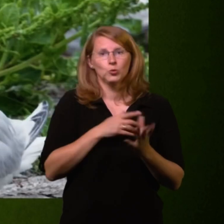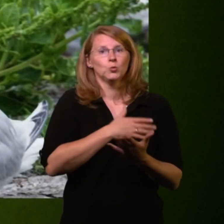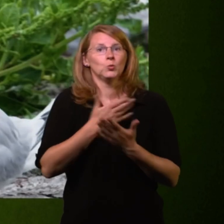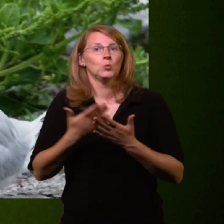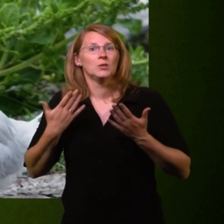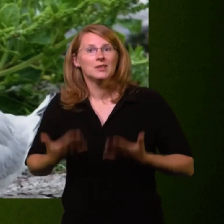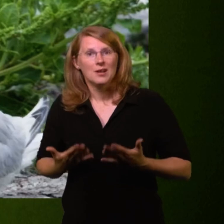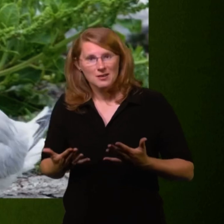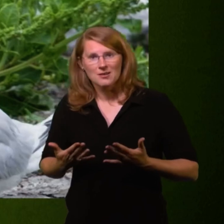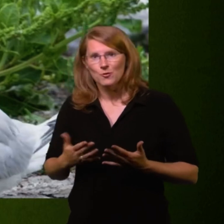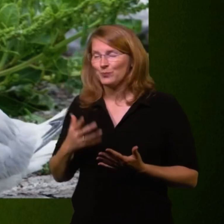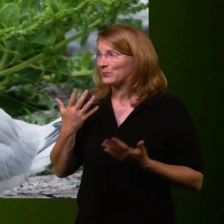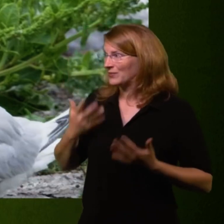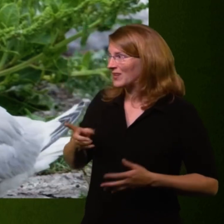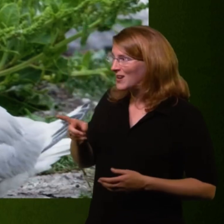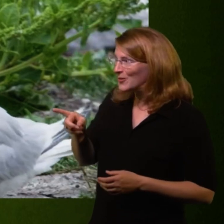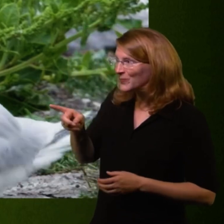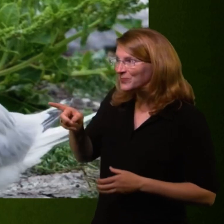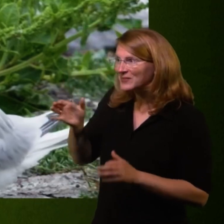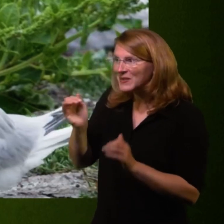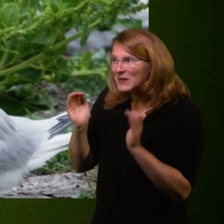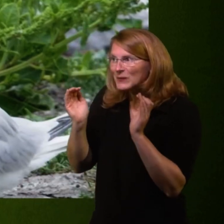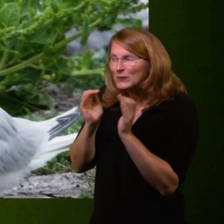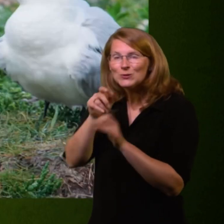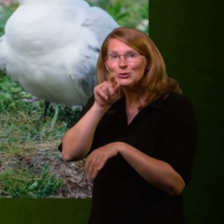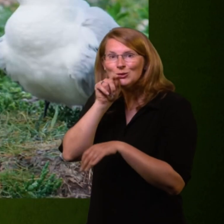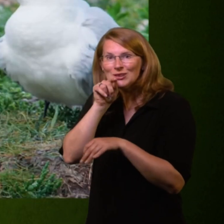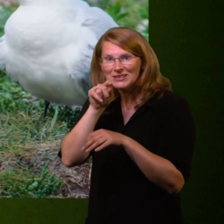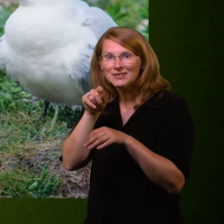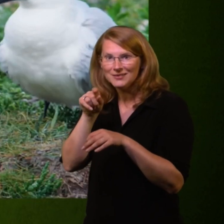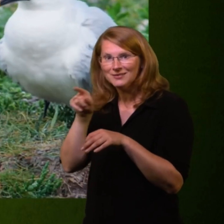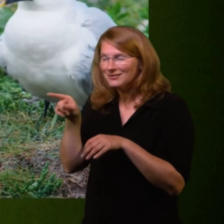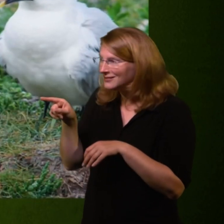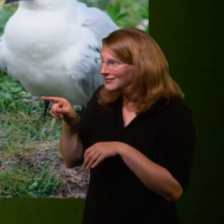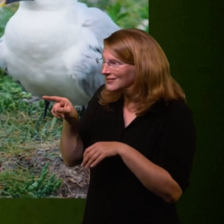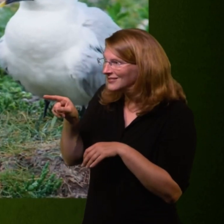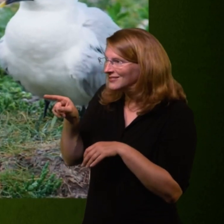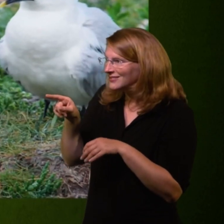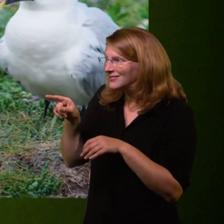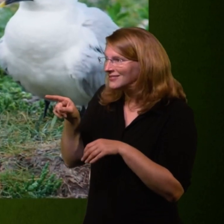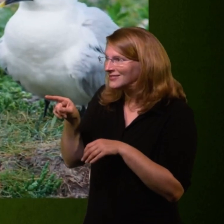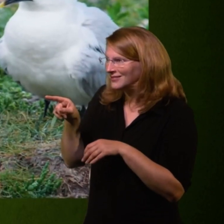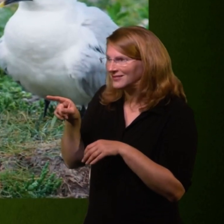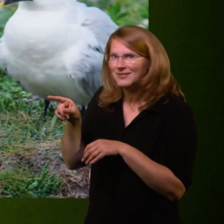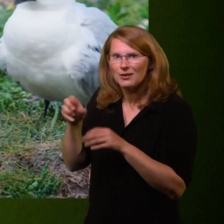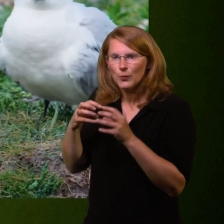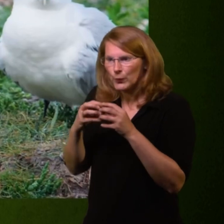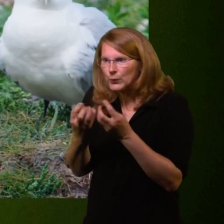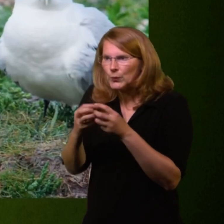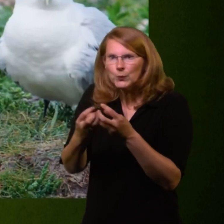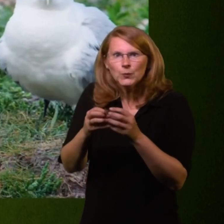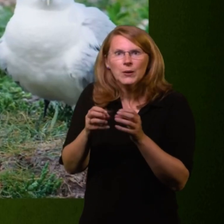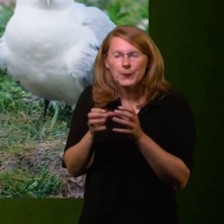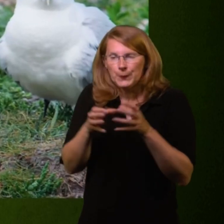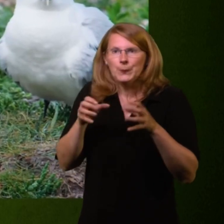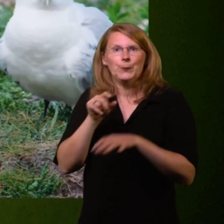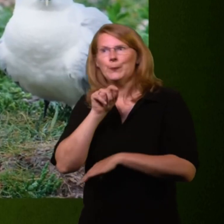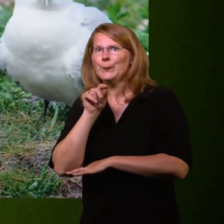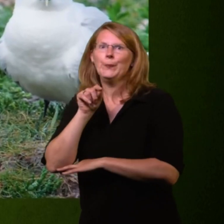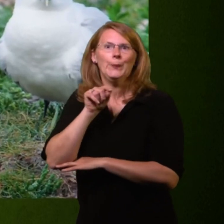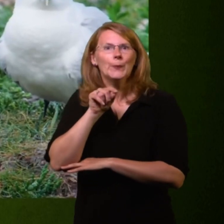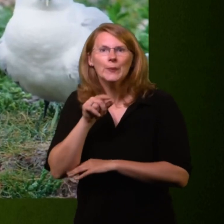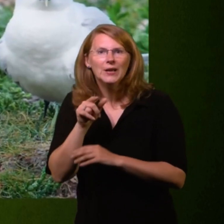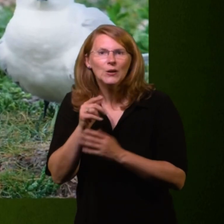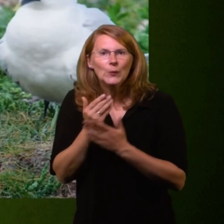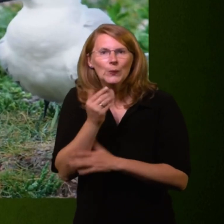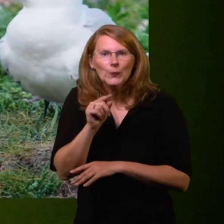now. This was filmed this morning right here at the colony. Now, the chicks have hatched. There are plenty of them on that island now.